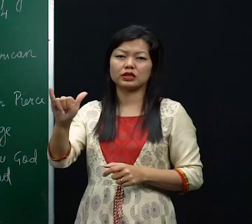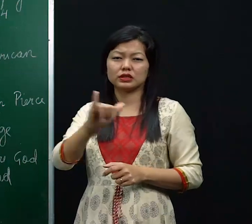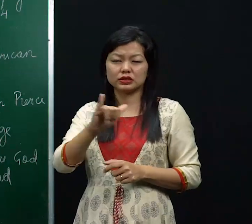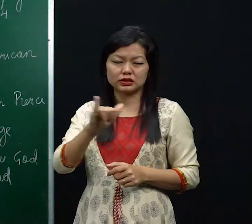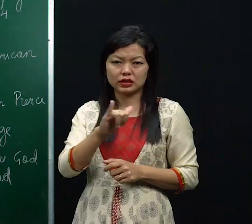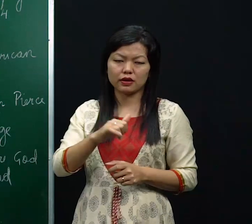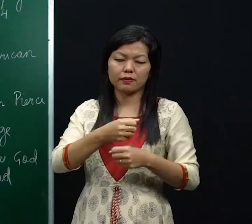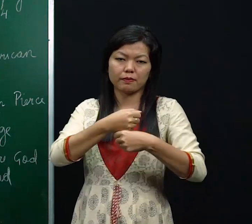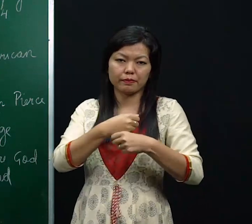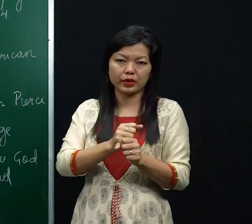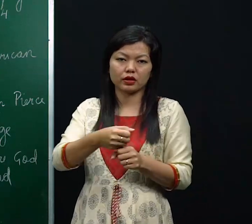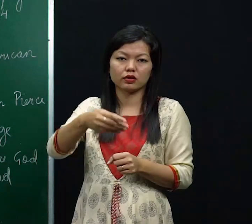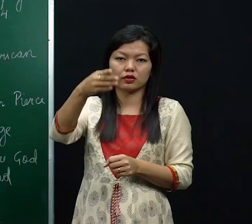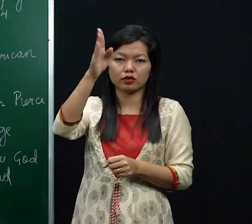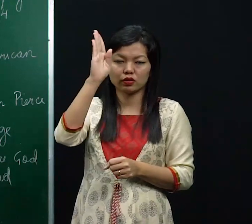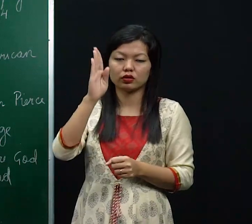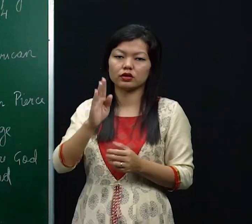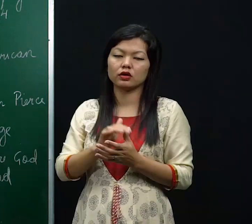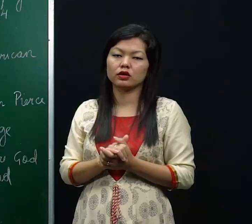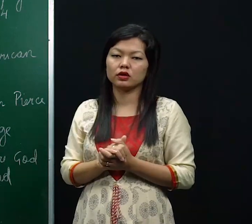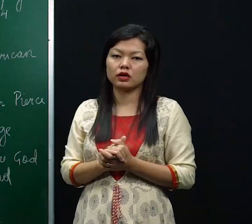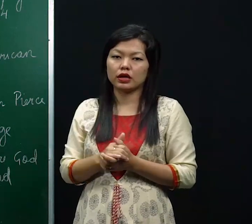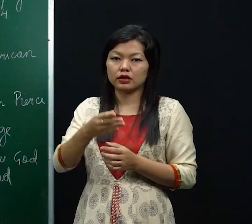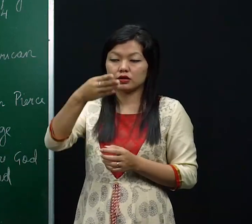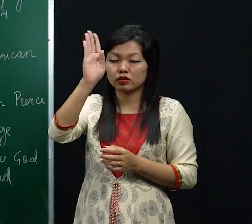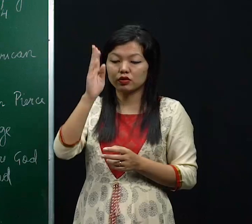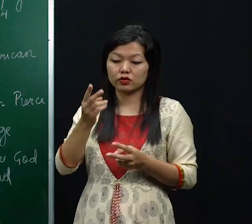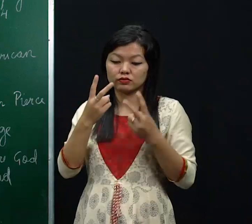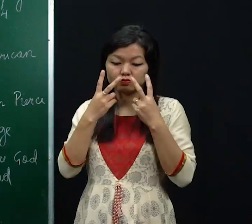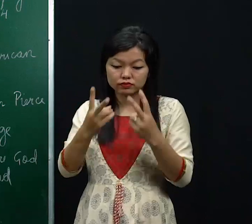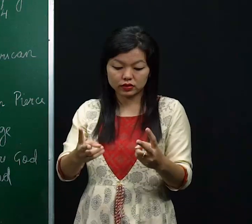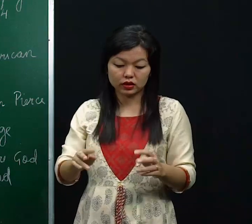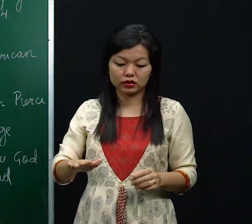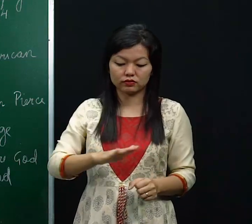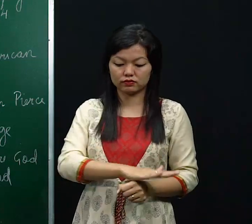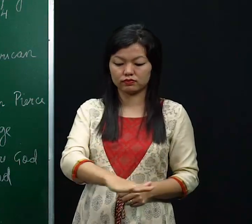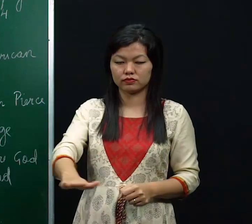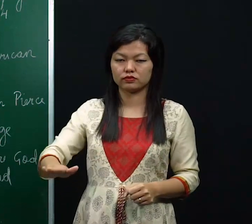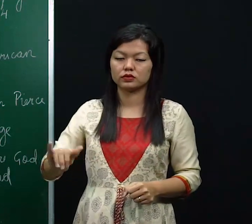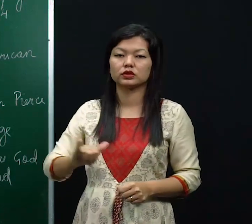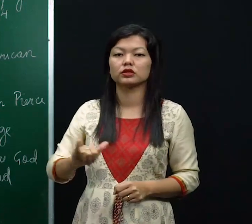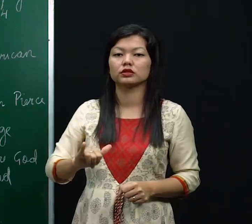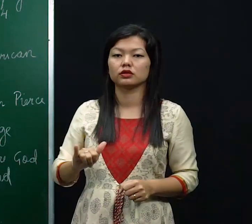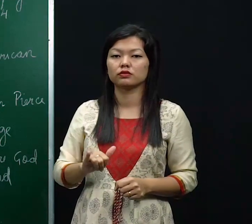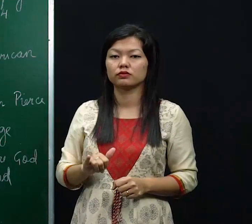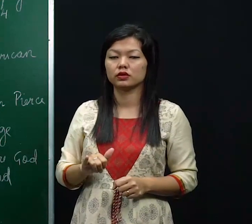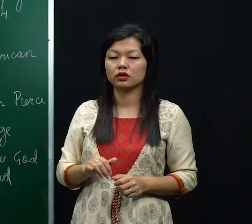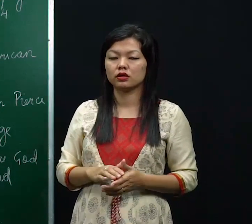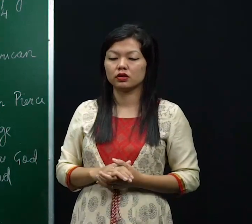will protect him, he did not understand this concept or this idea, because to God, everyone is equal.